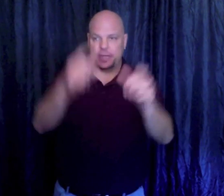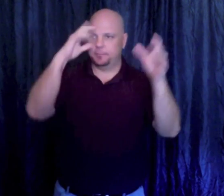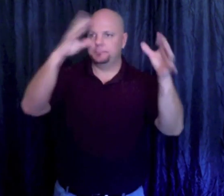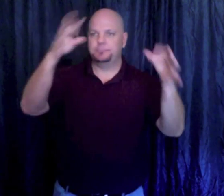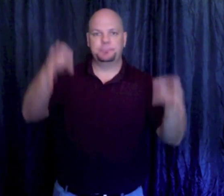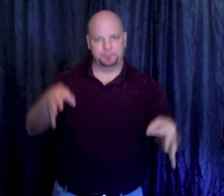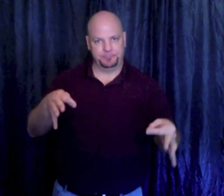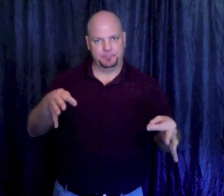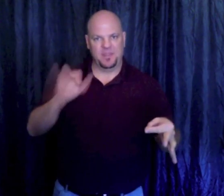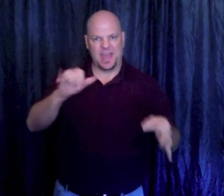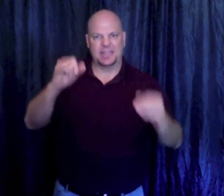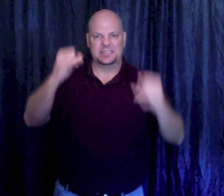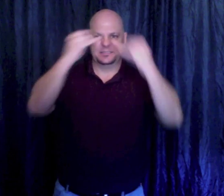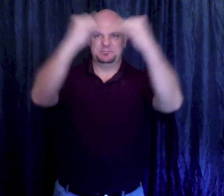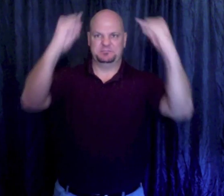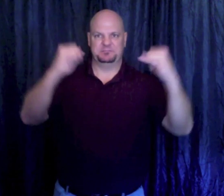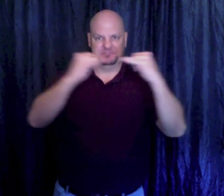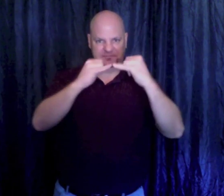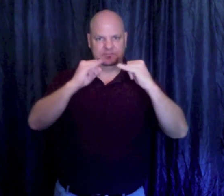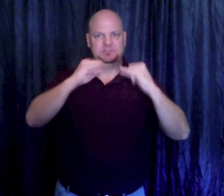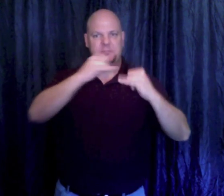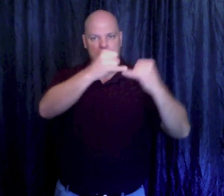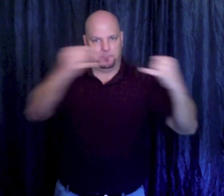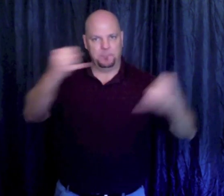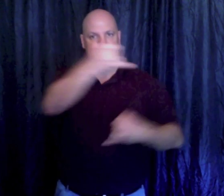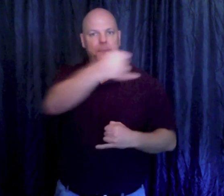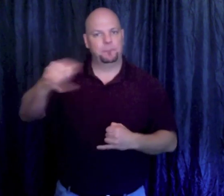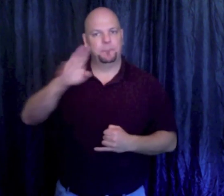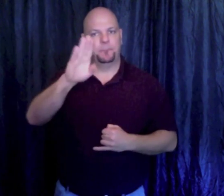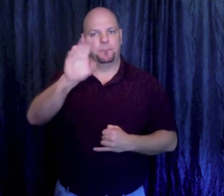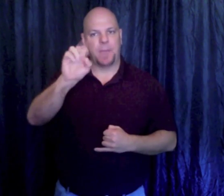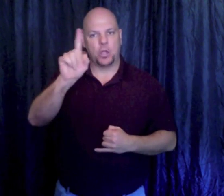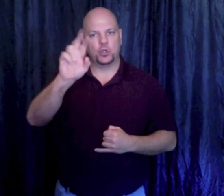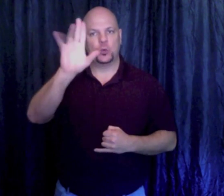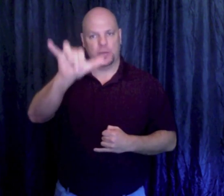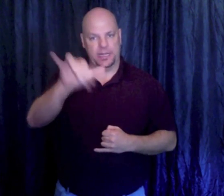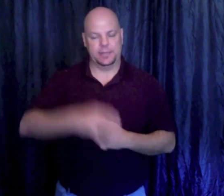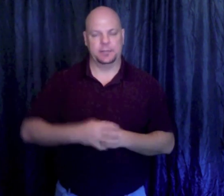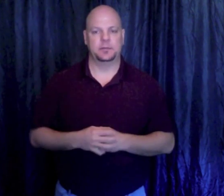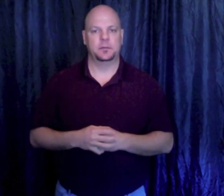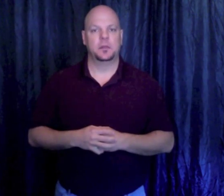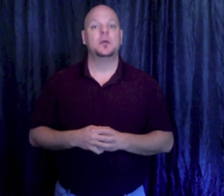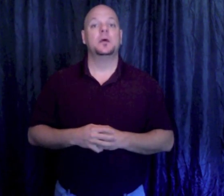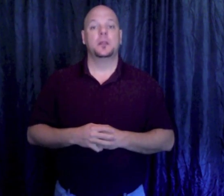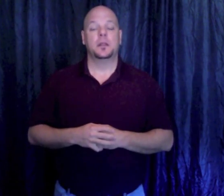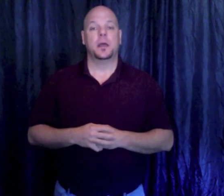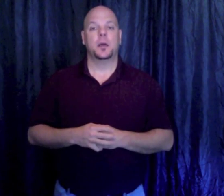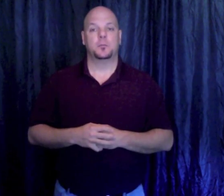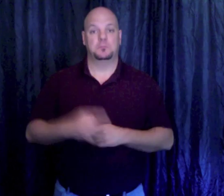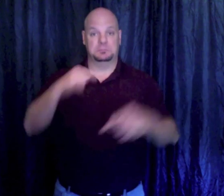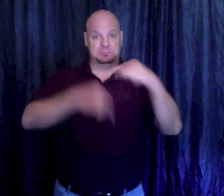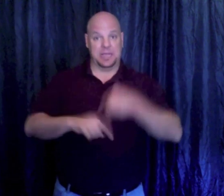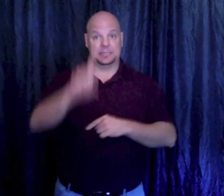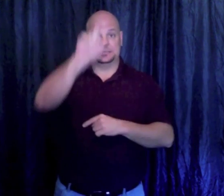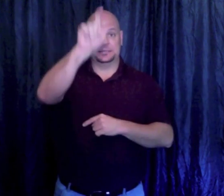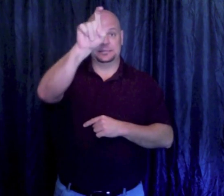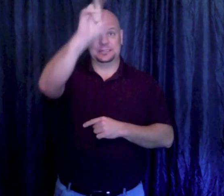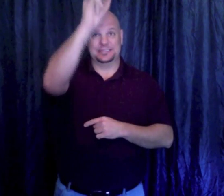boundaries. And no matter how close we get to the boundary, the border in Texas, we're still in Texas.